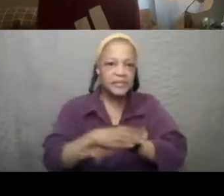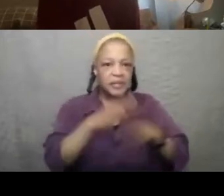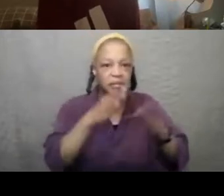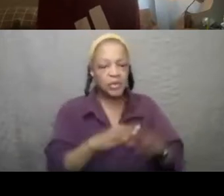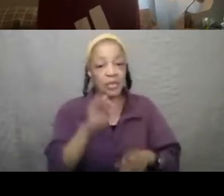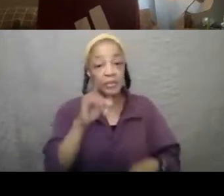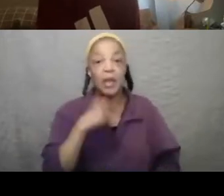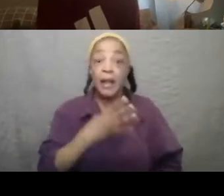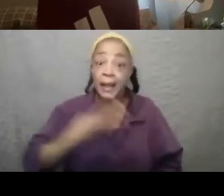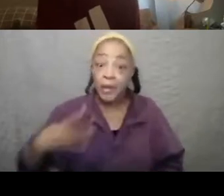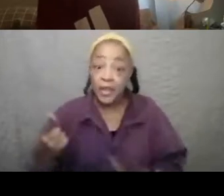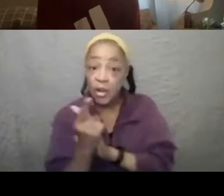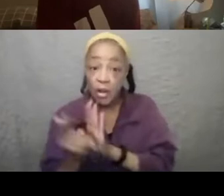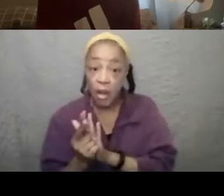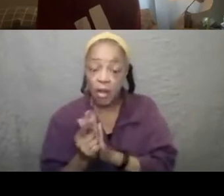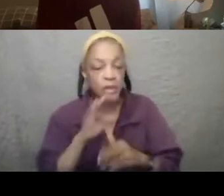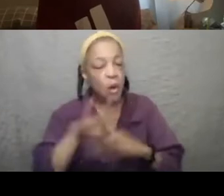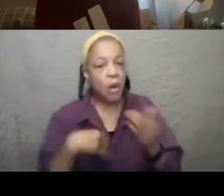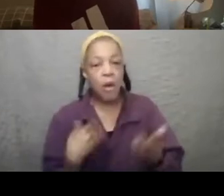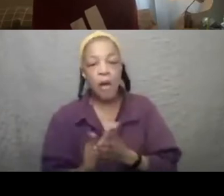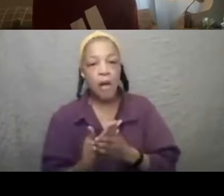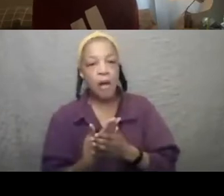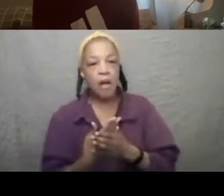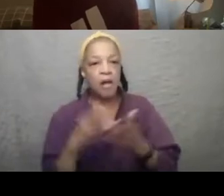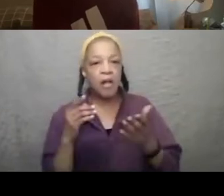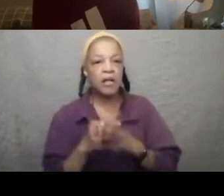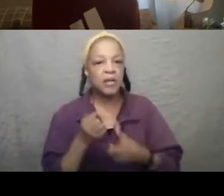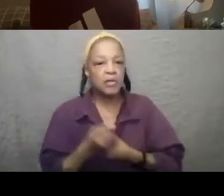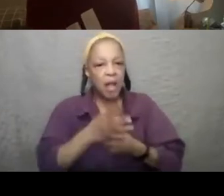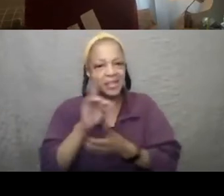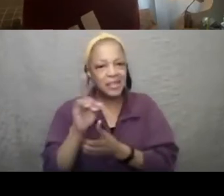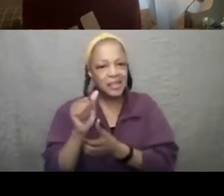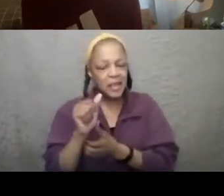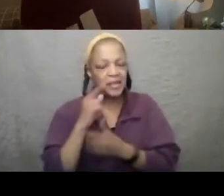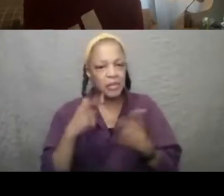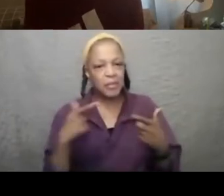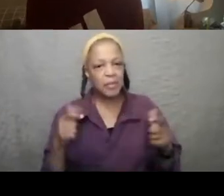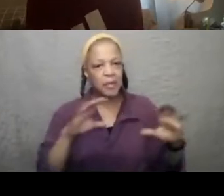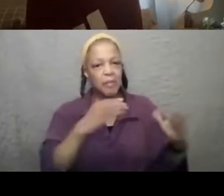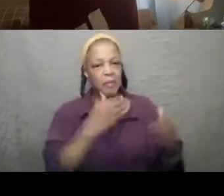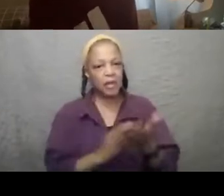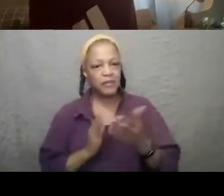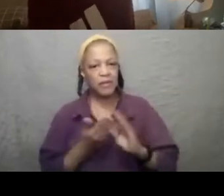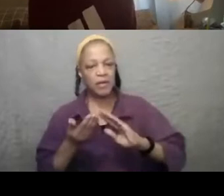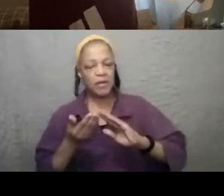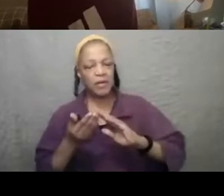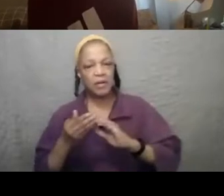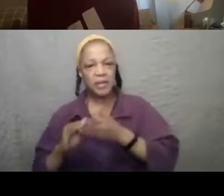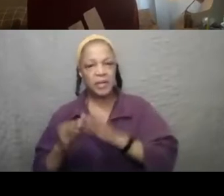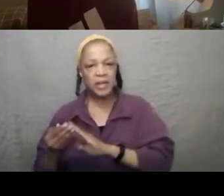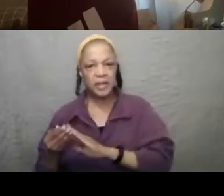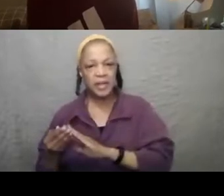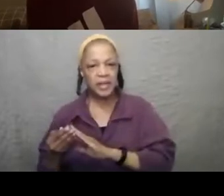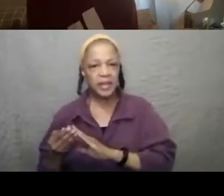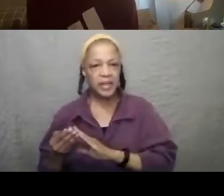laws seek to disable large parts of our community. And for me, the main sort of